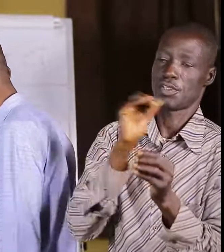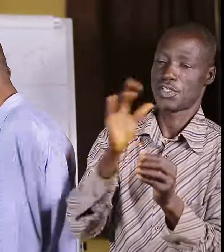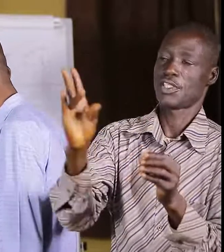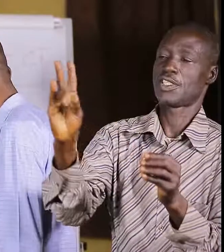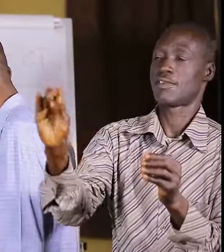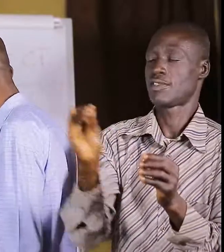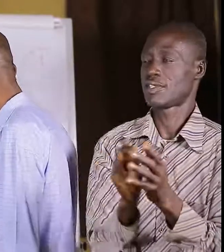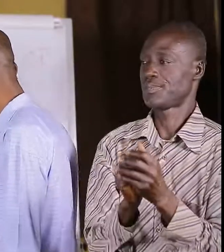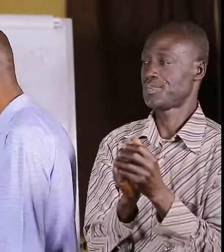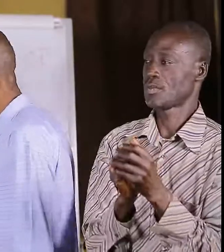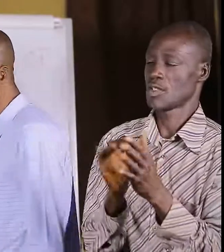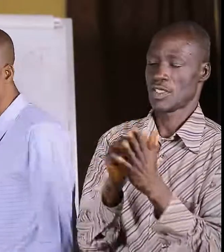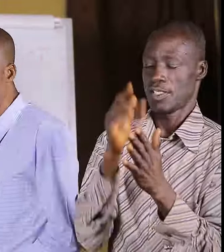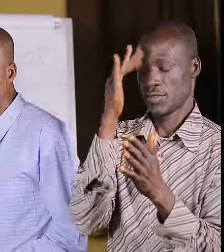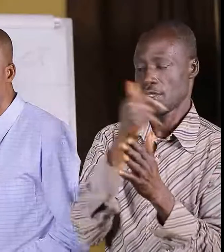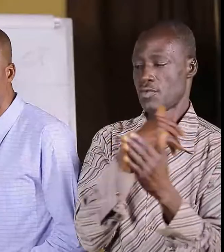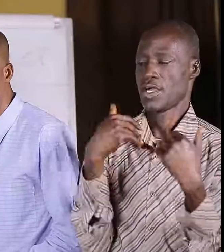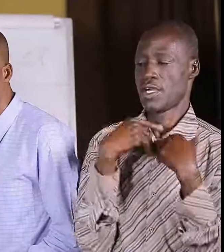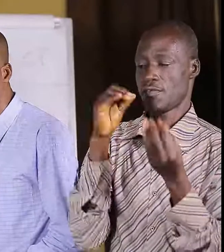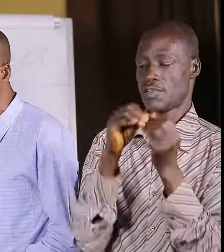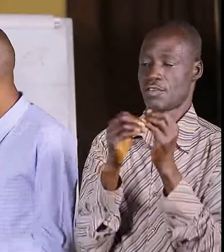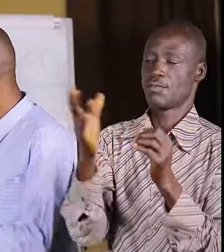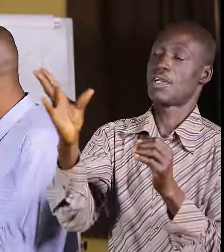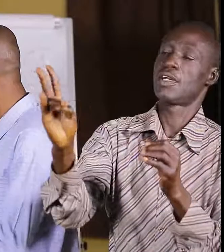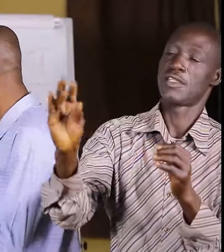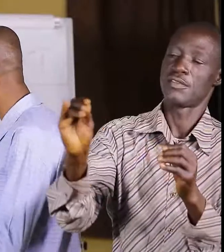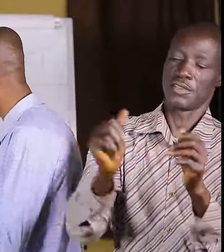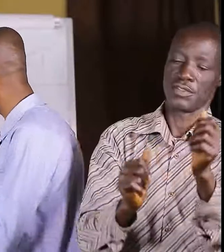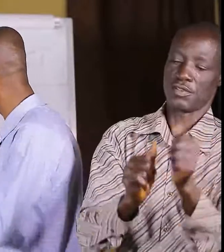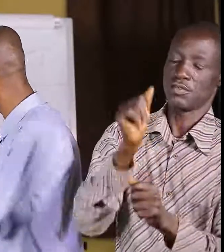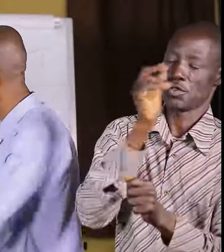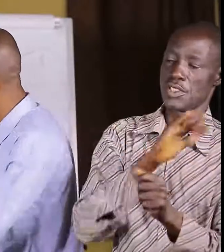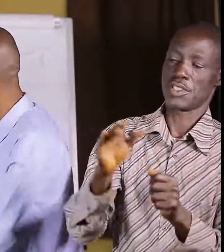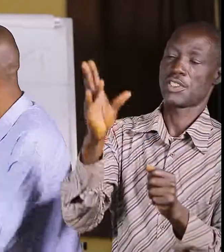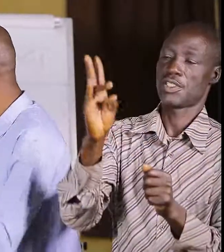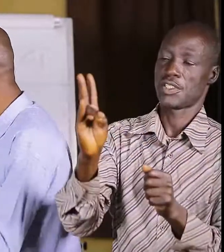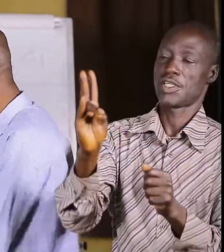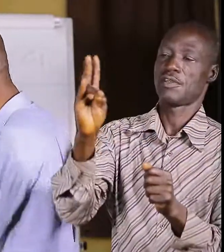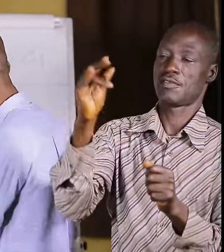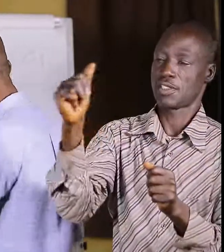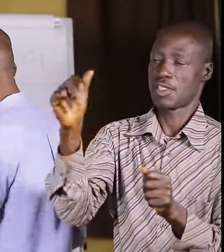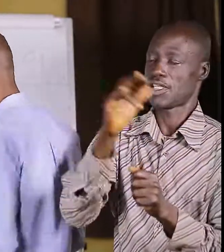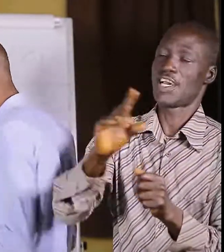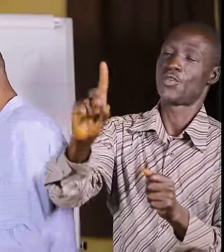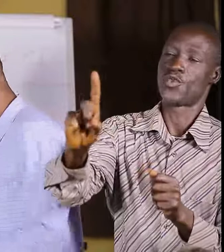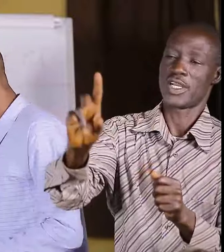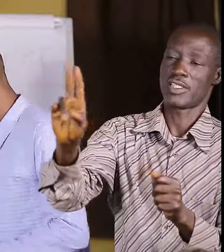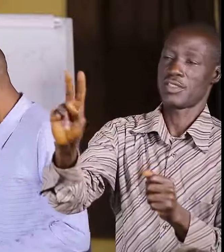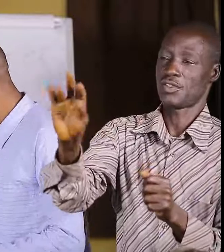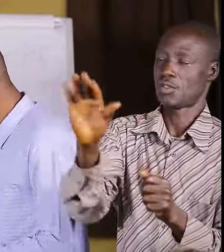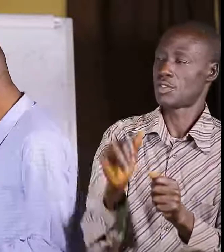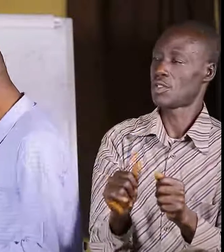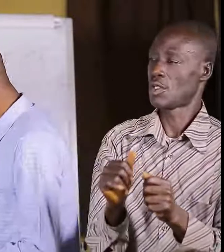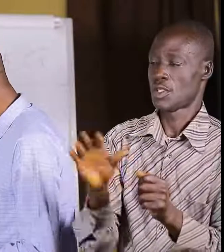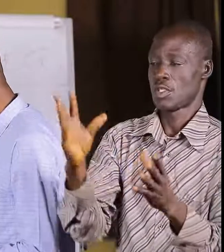is 70. That is why we have the number 70, which constitutes of 7 tens and 1 unit. It's